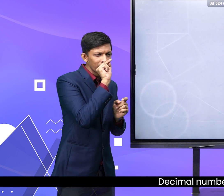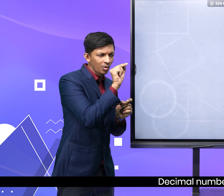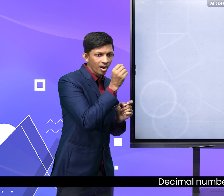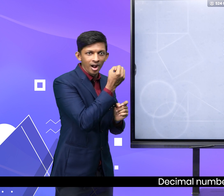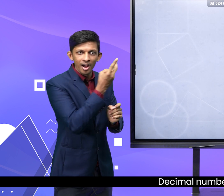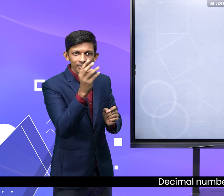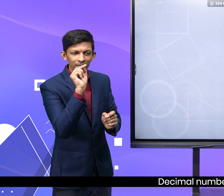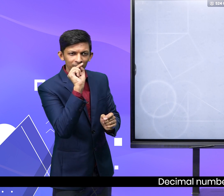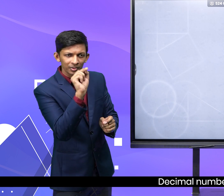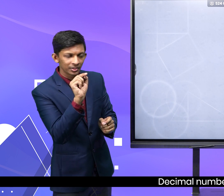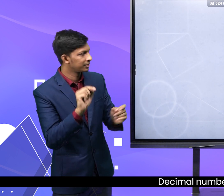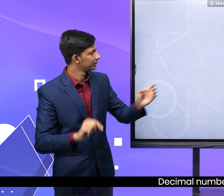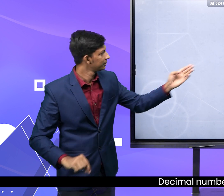decimal numbers,